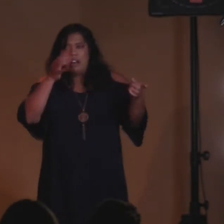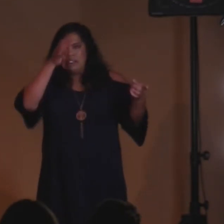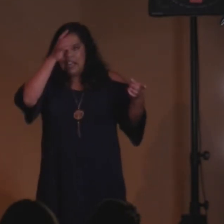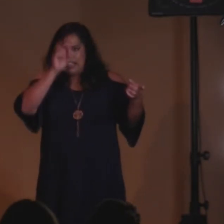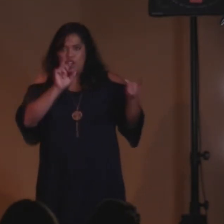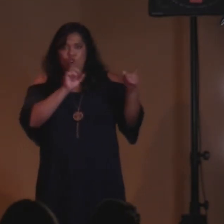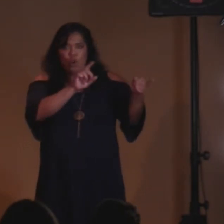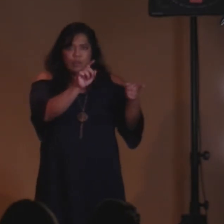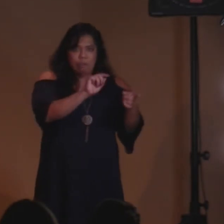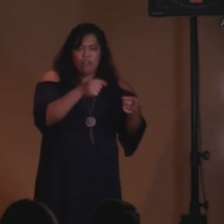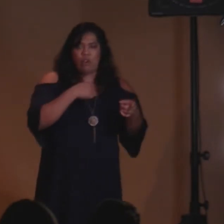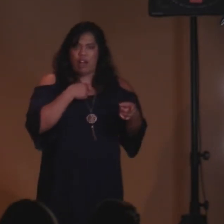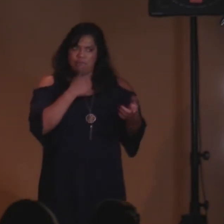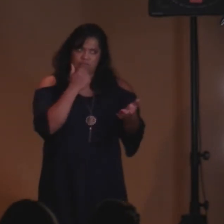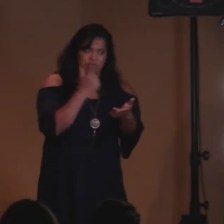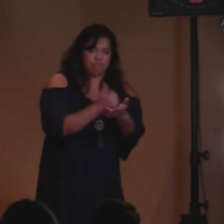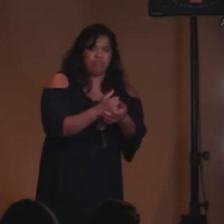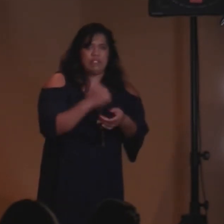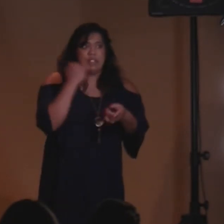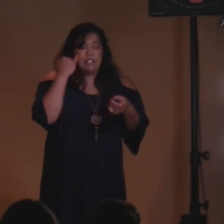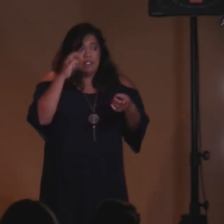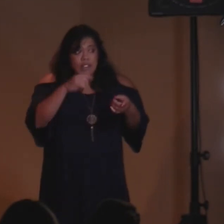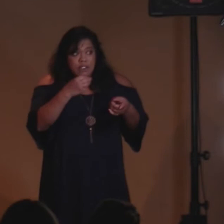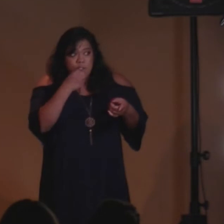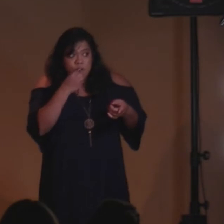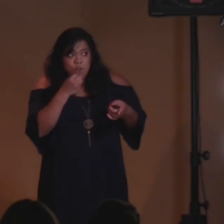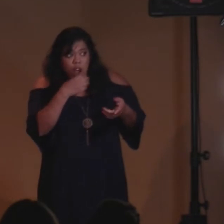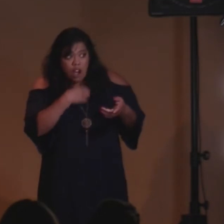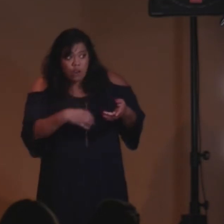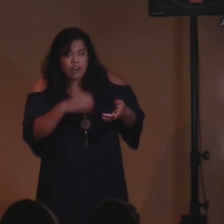I'm there. If he needs help getting food, I'm there.